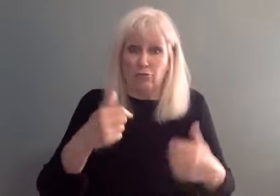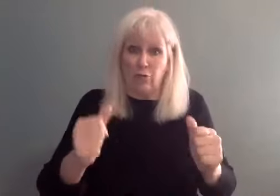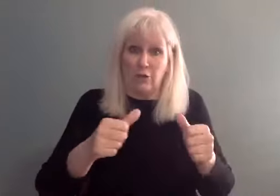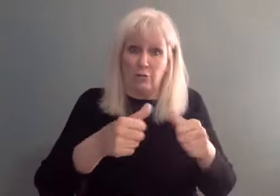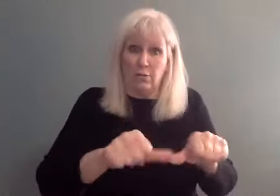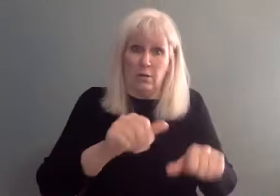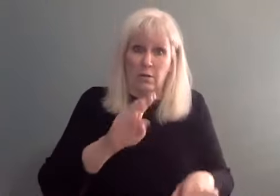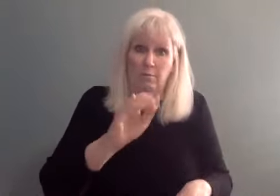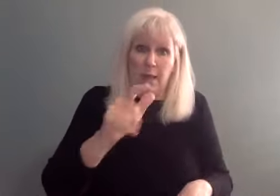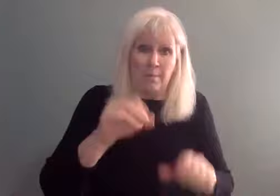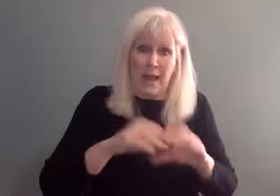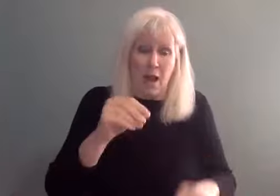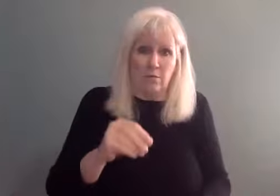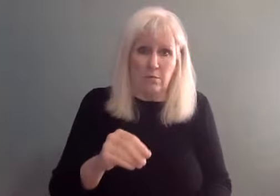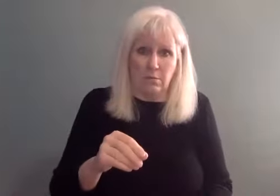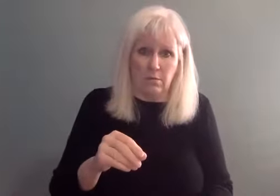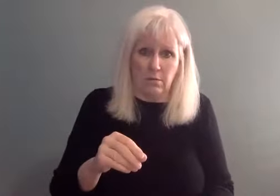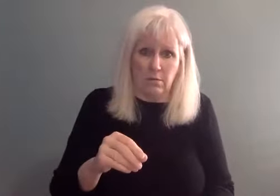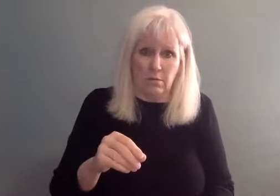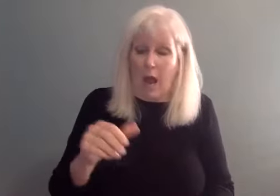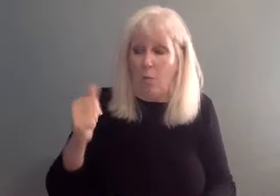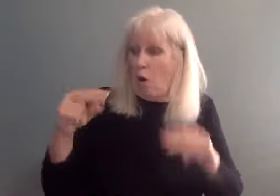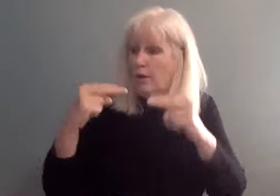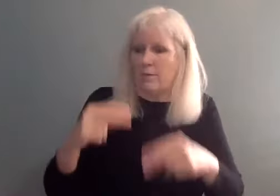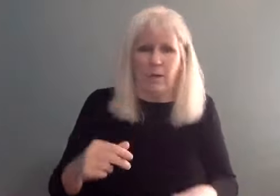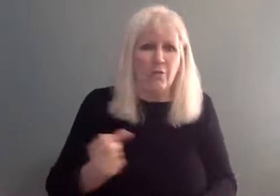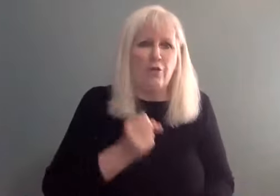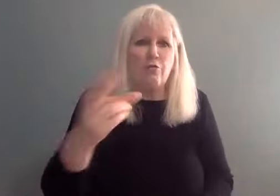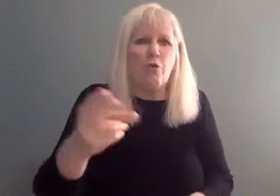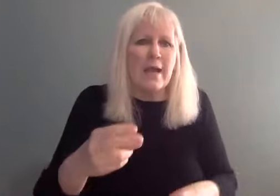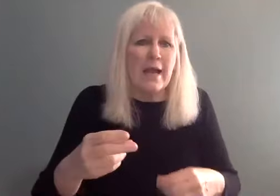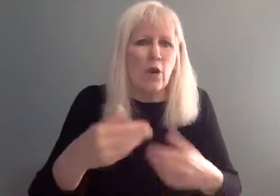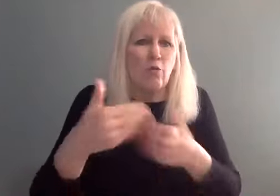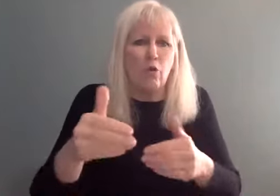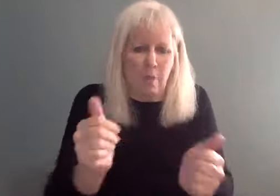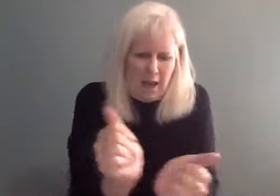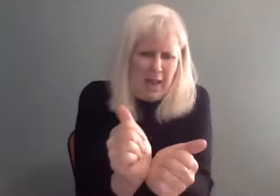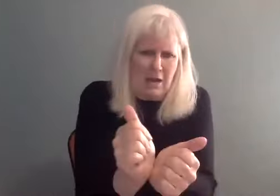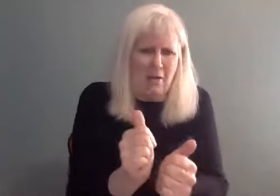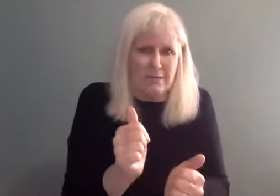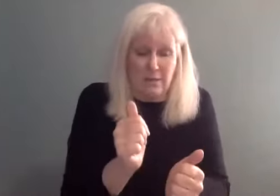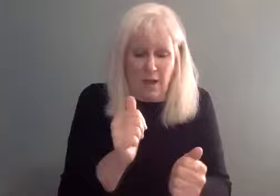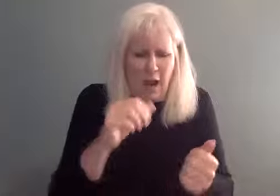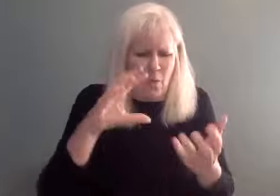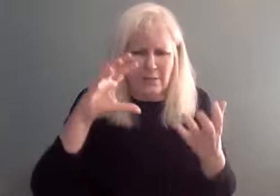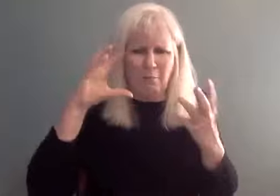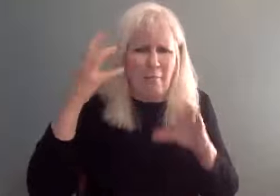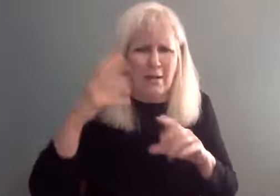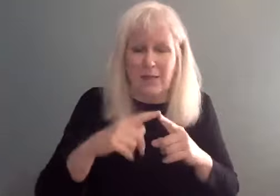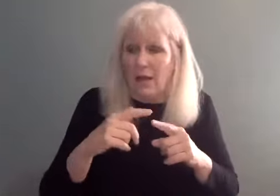We didn't go eye to eye. They threw me in a room. I was a mess and I was handcuffed. And I hope I never forget that day because I didn't get to say to him, how's